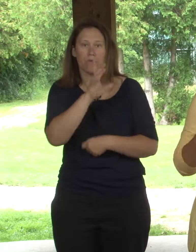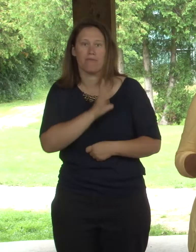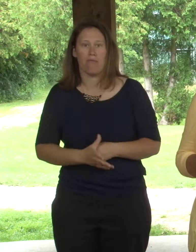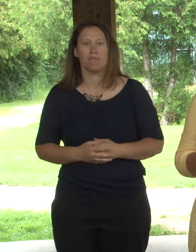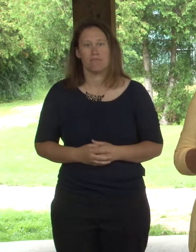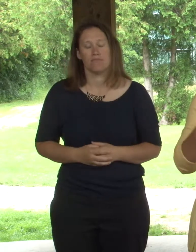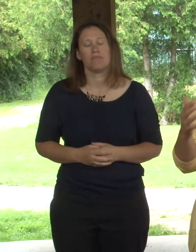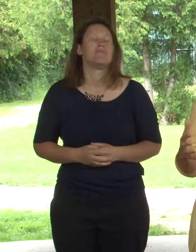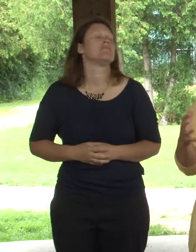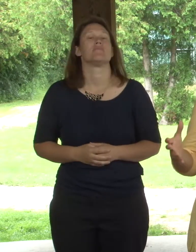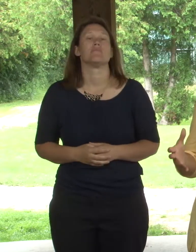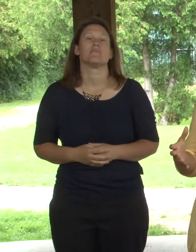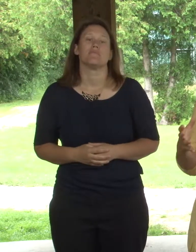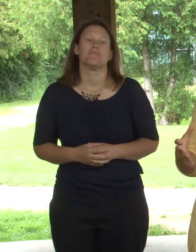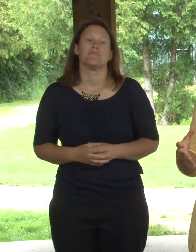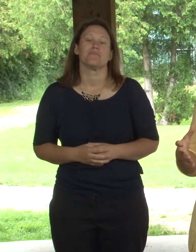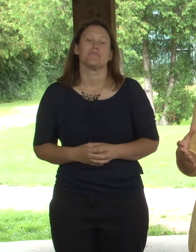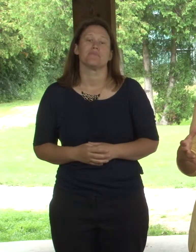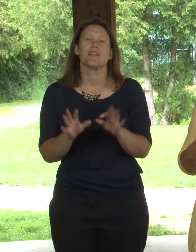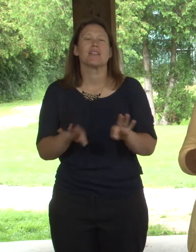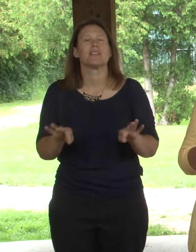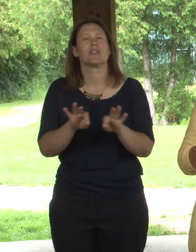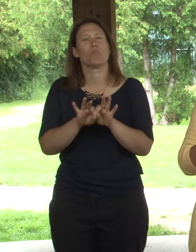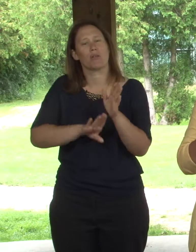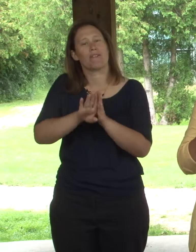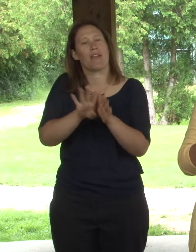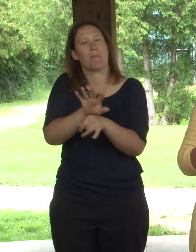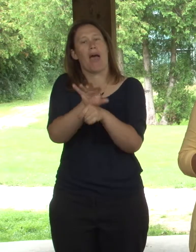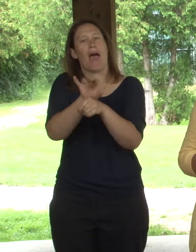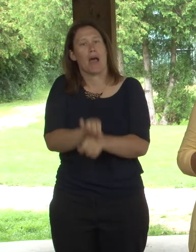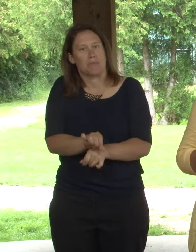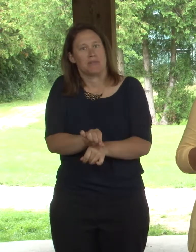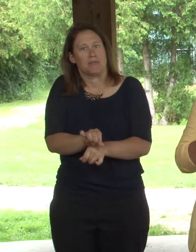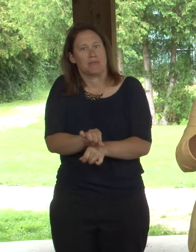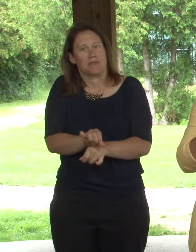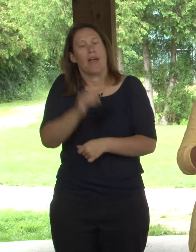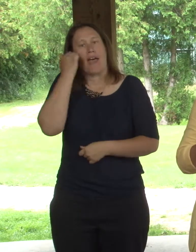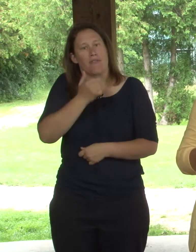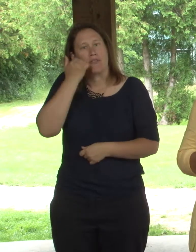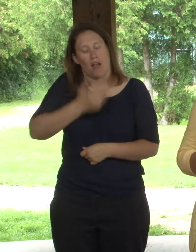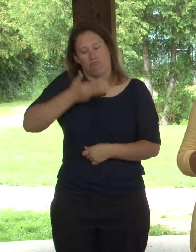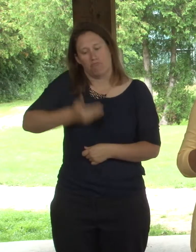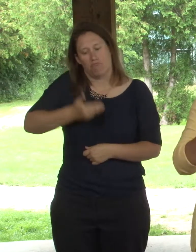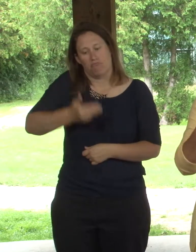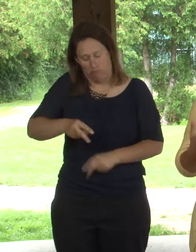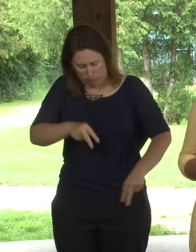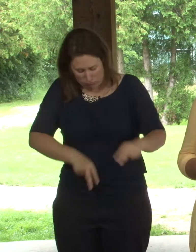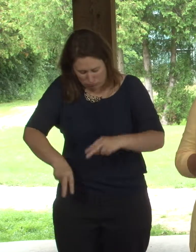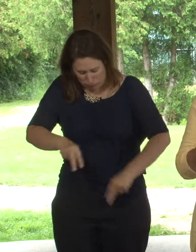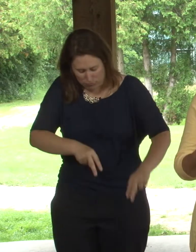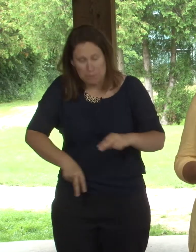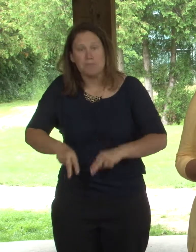Having good habits, not only for individuals who have diabetes, again, but for individuals on a regular basis. And as